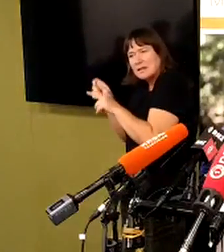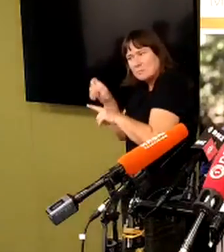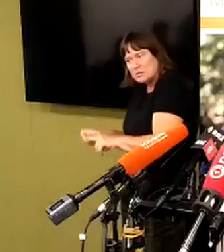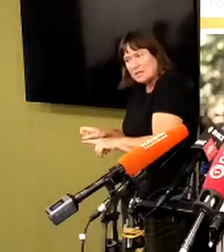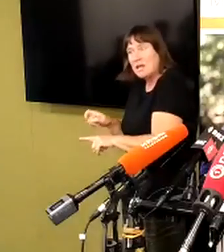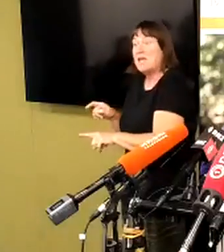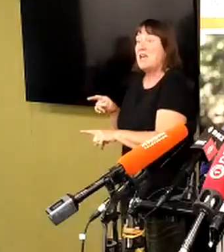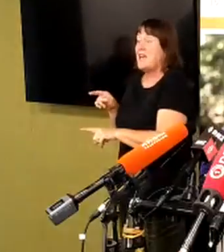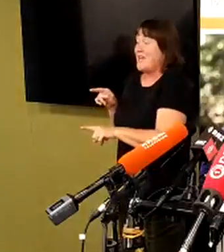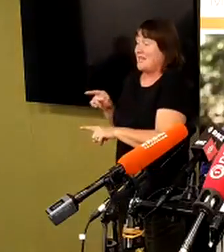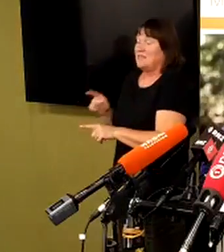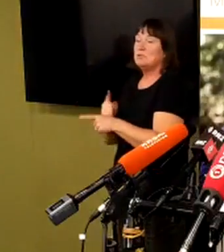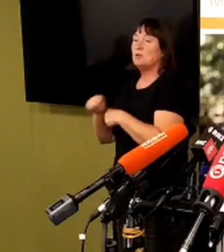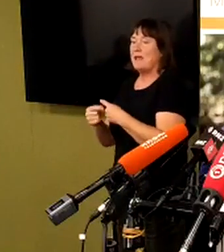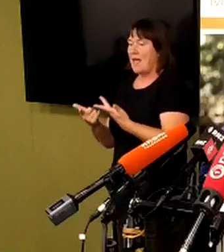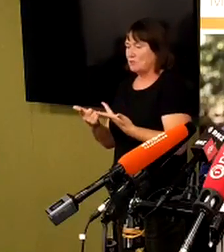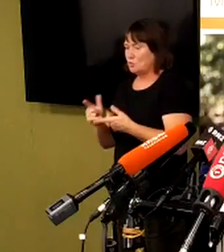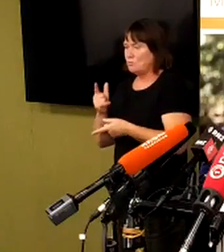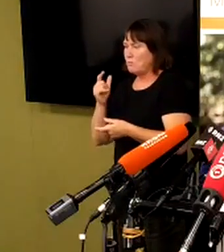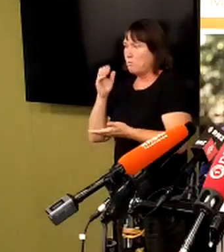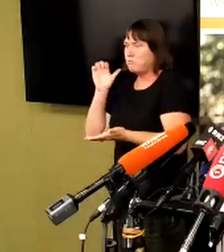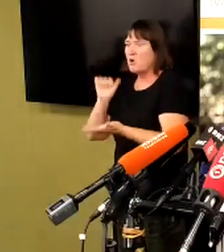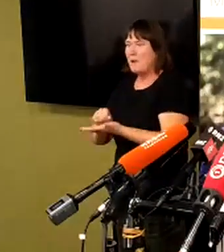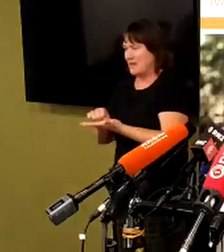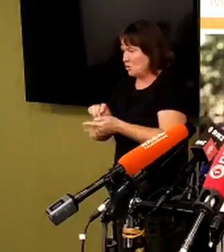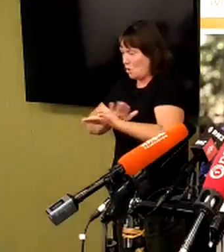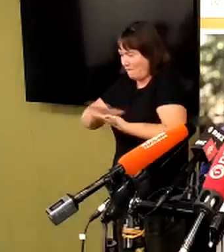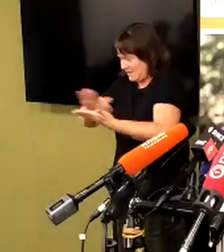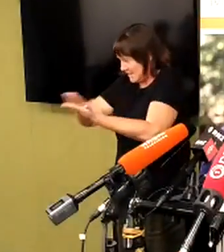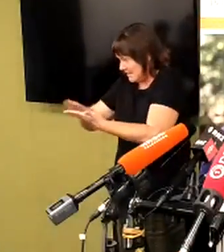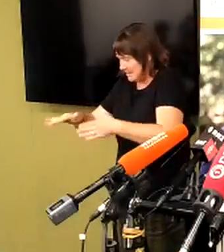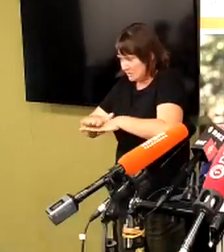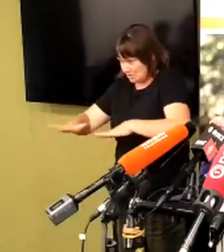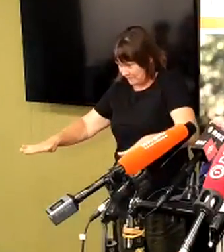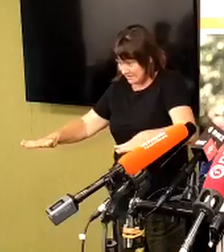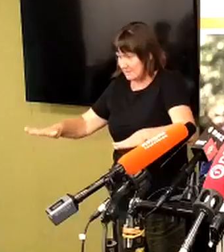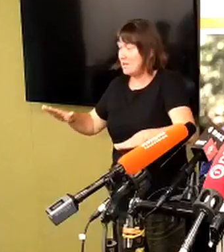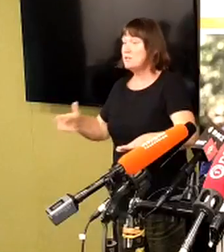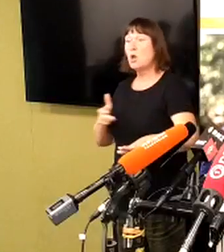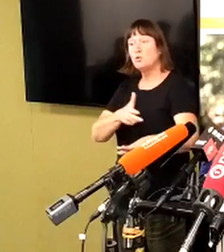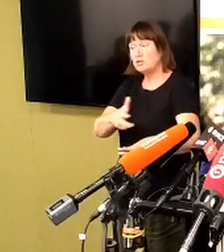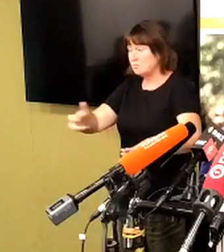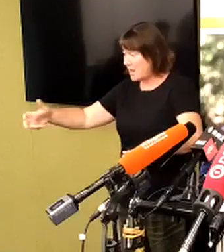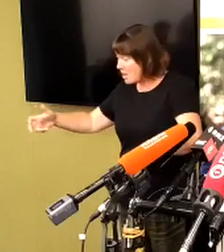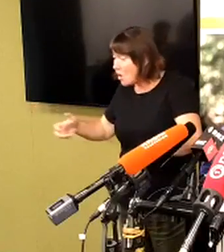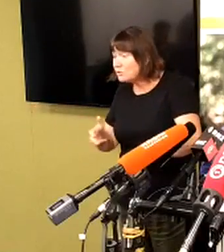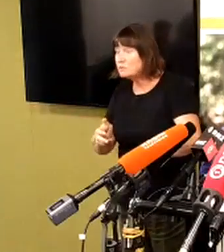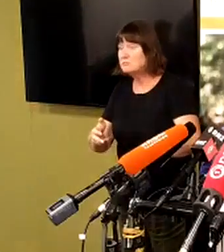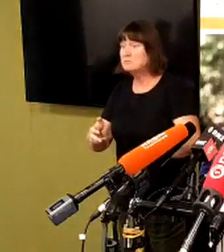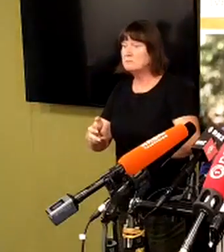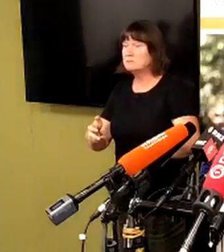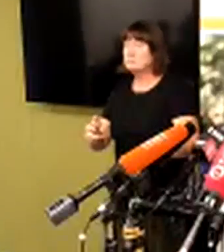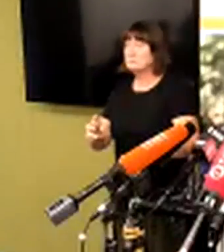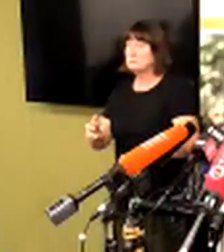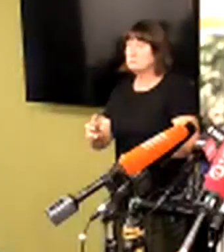properly kind of disinfect a surface. And the point she made there was you spray on the disinfectant, and anything with generally a